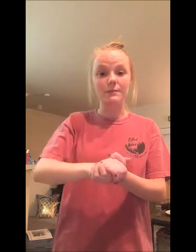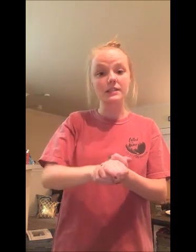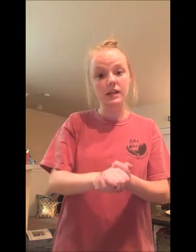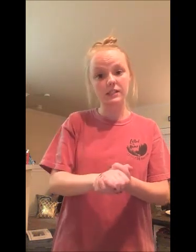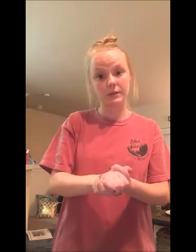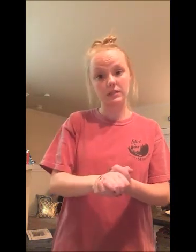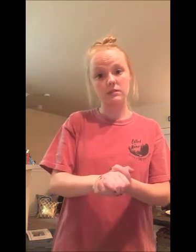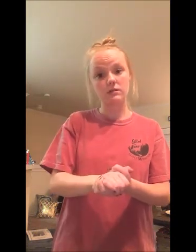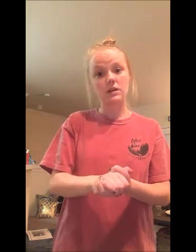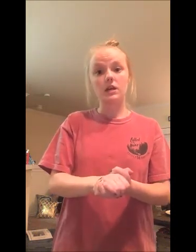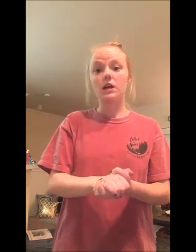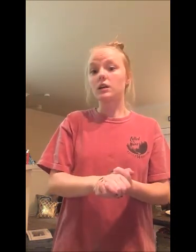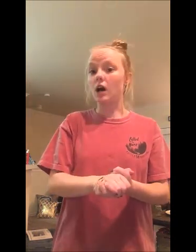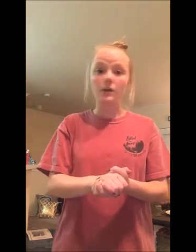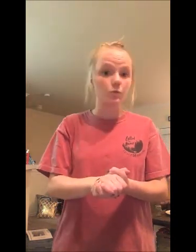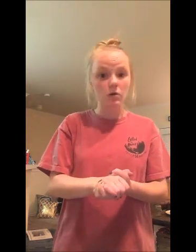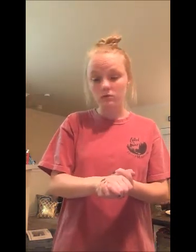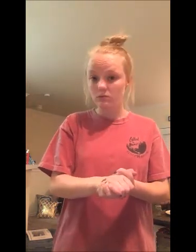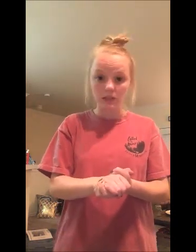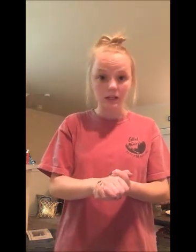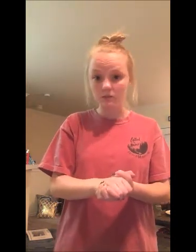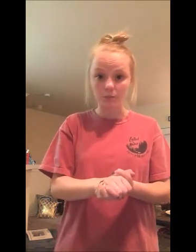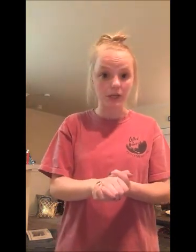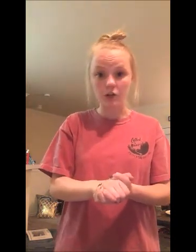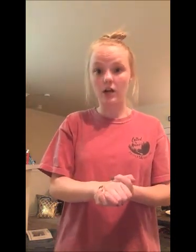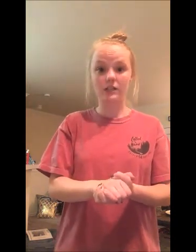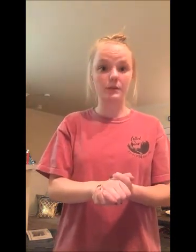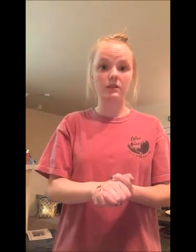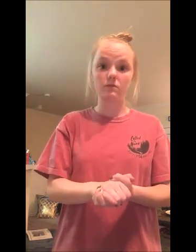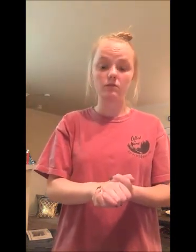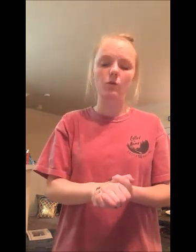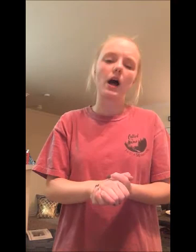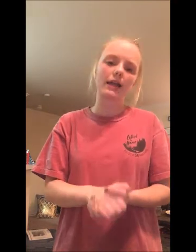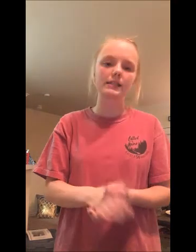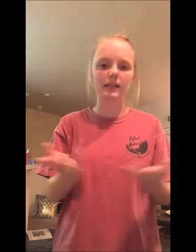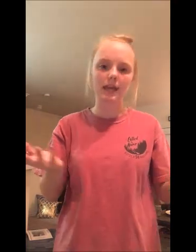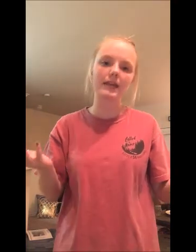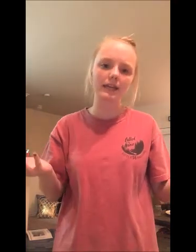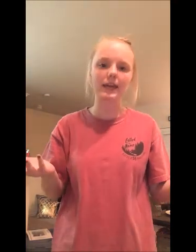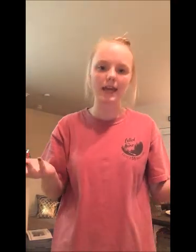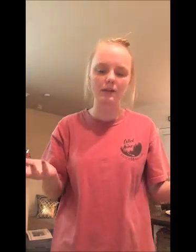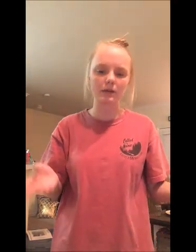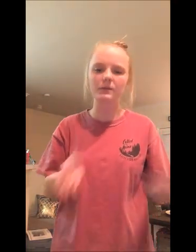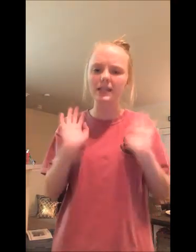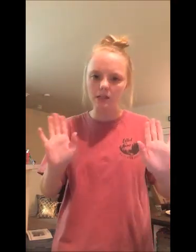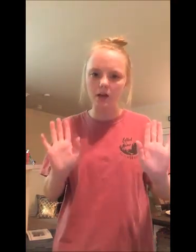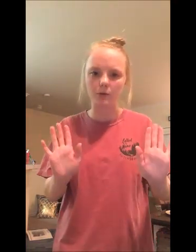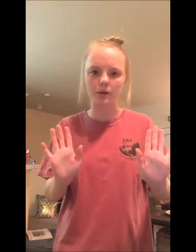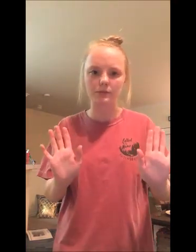means husband. God won't be your husband. Well, I guess he can be, but that's not our purposes